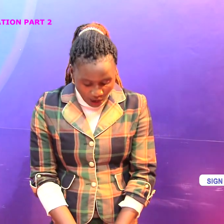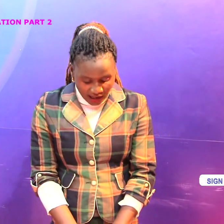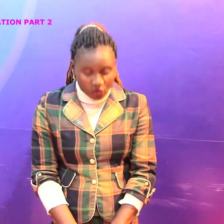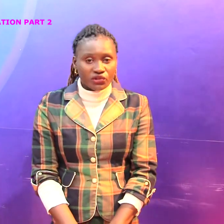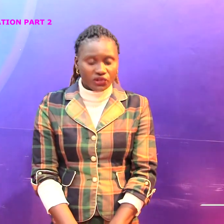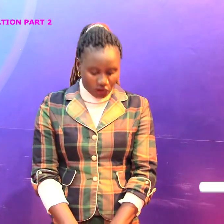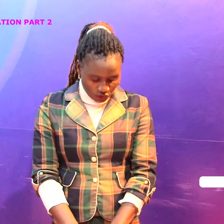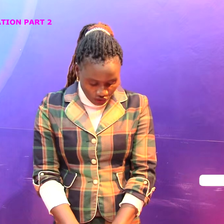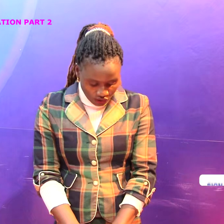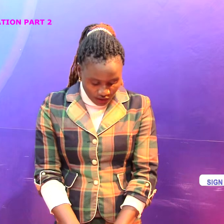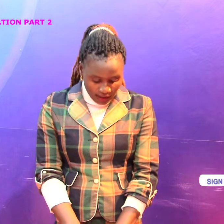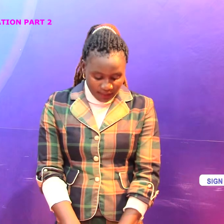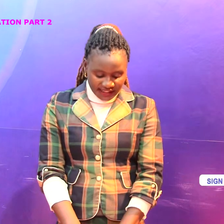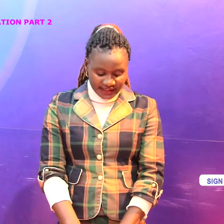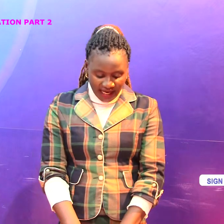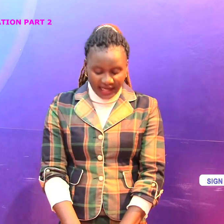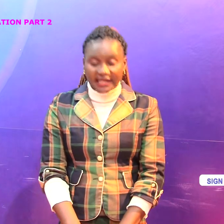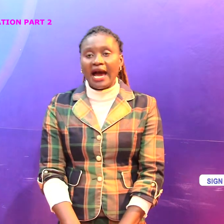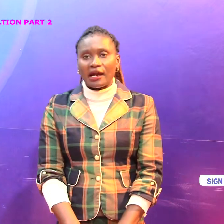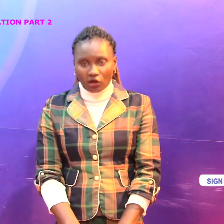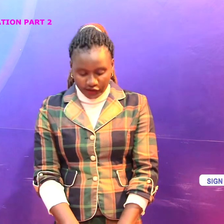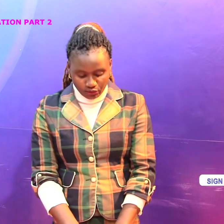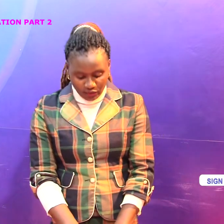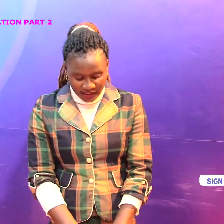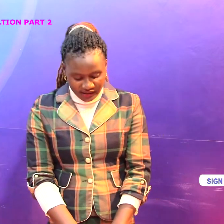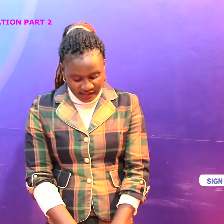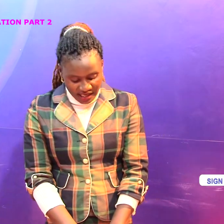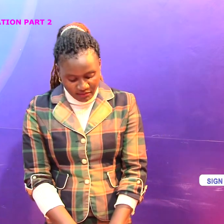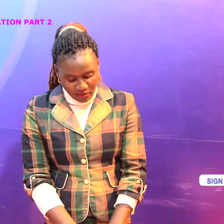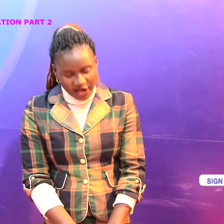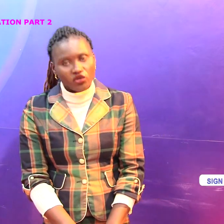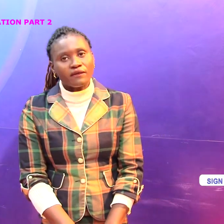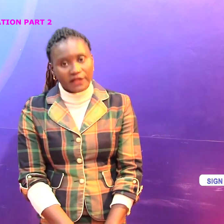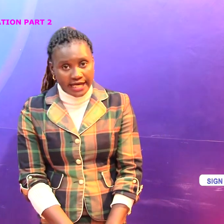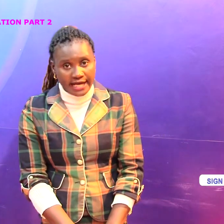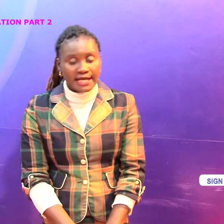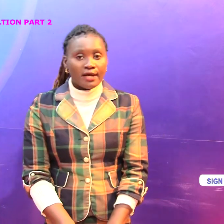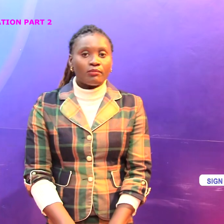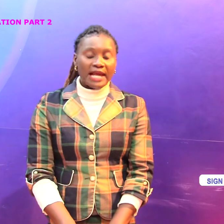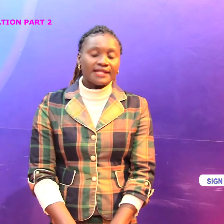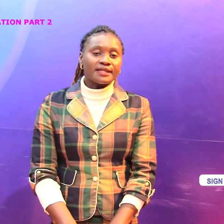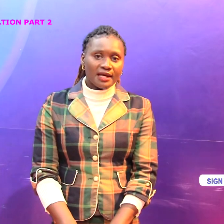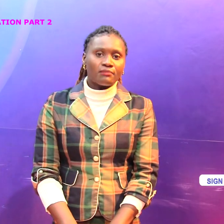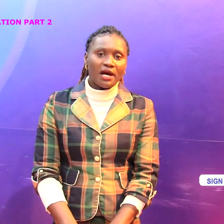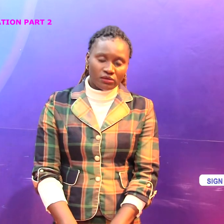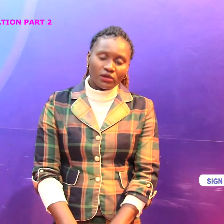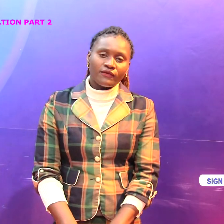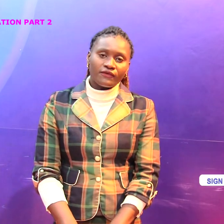work continue but tired a lot plus non-manual feature. Plus non-manual